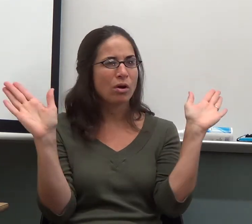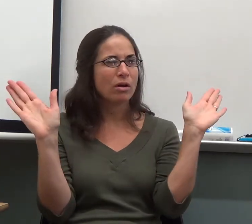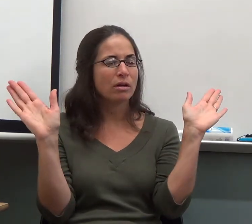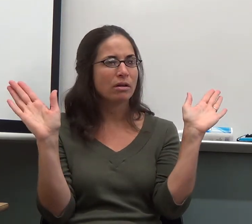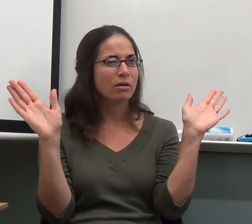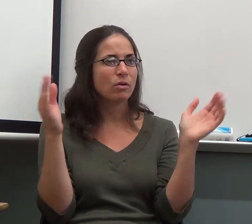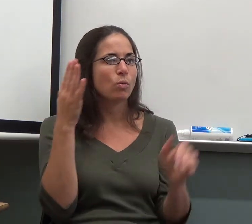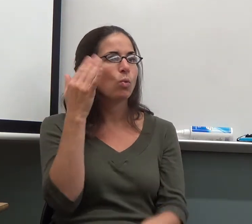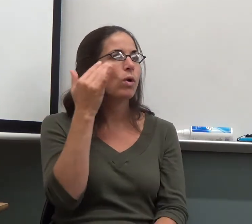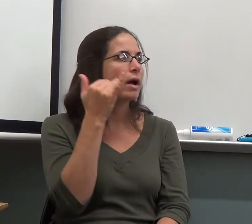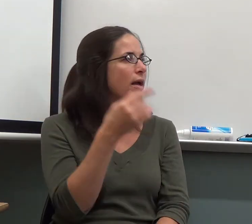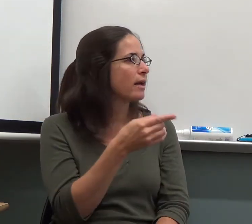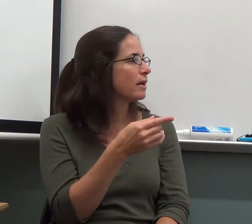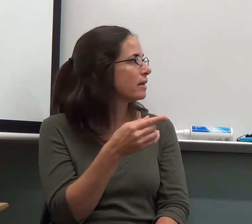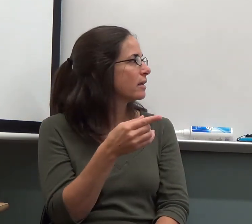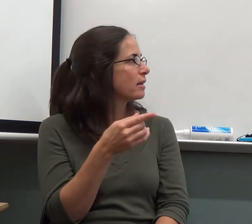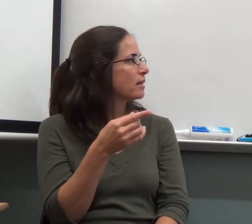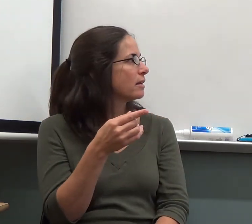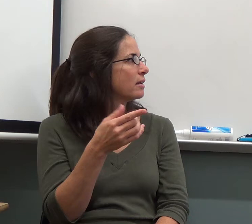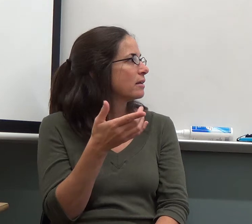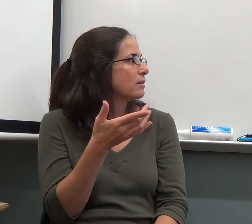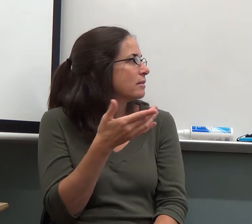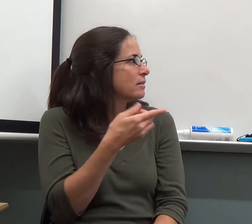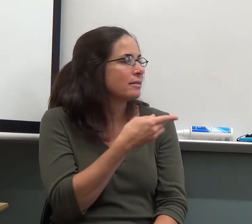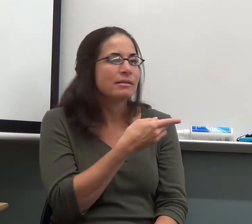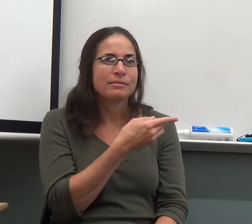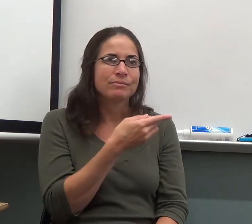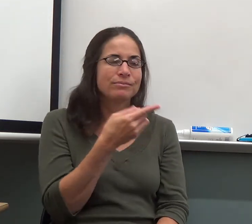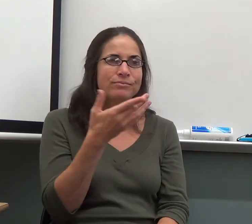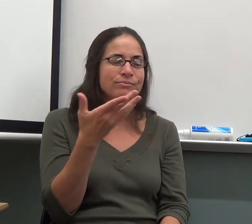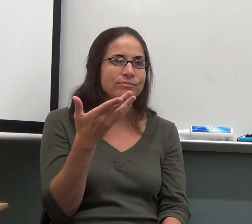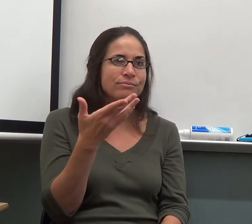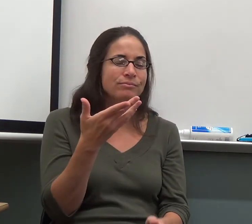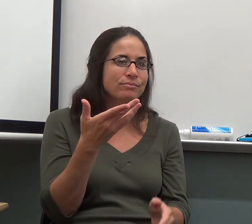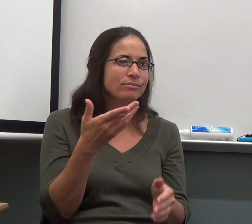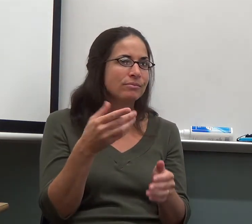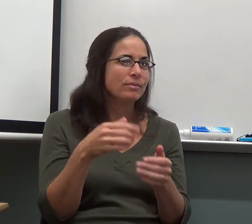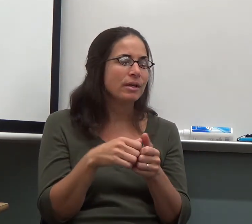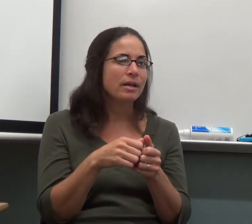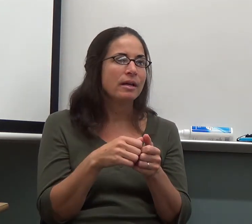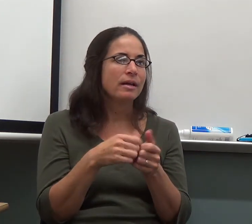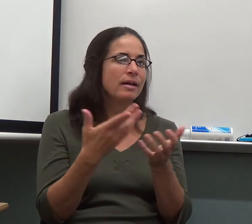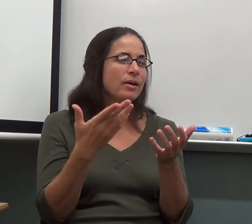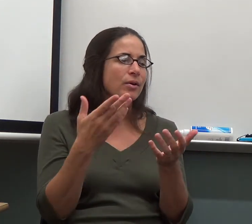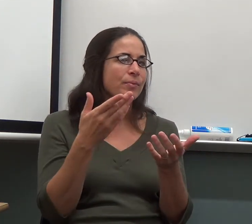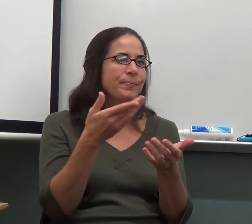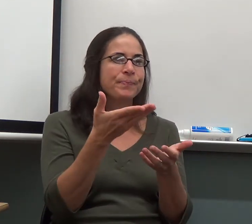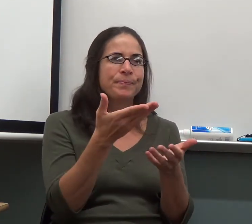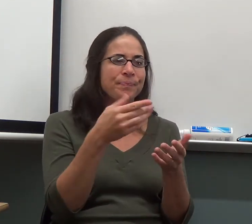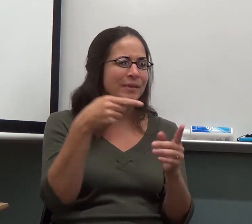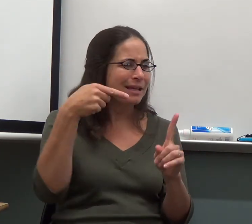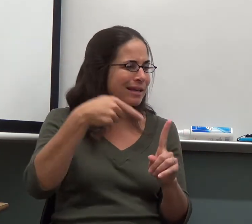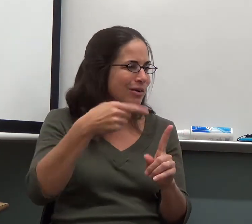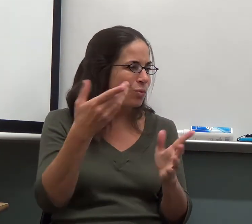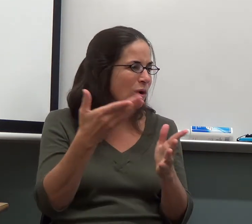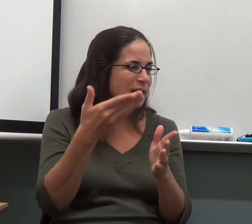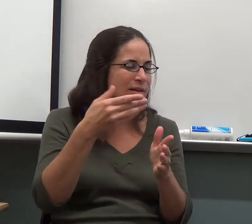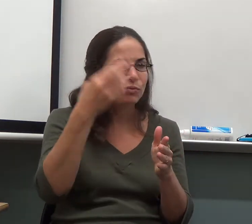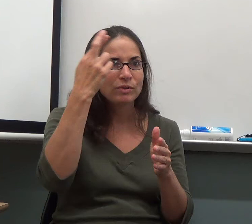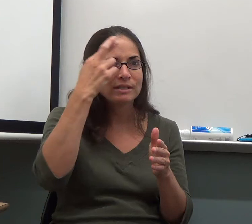Why? Triumph motorcycle, what does that motorcycle do? Well, Or what features or characteristics? a motorcycle in its own right